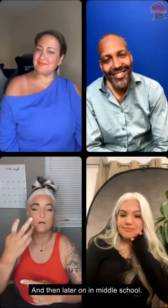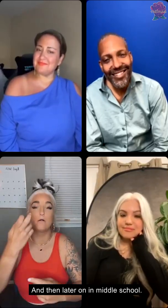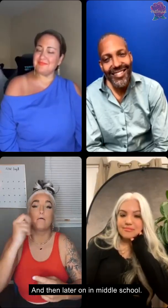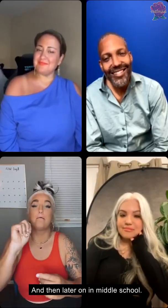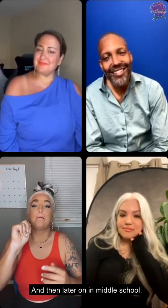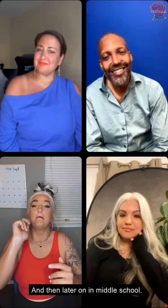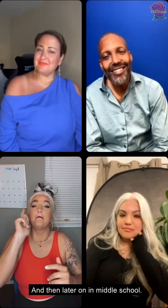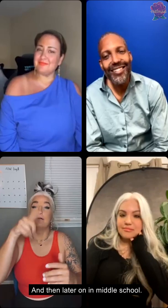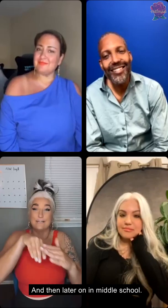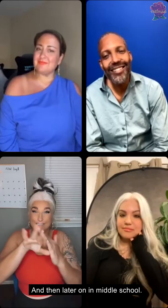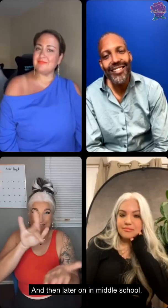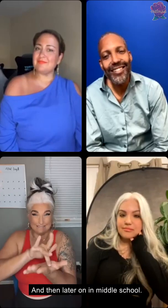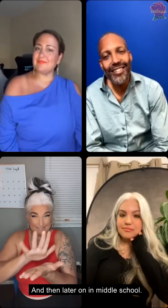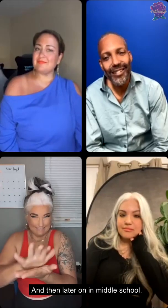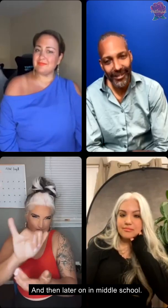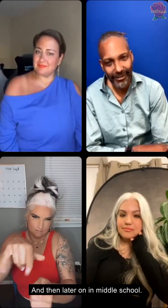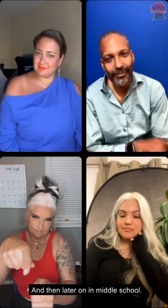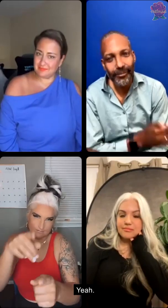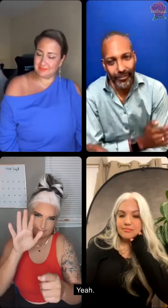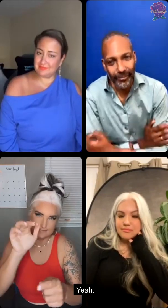then later on in middle school,